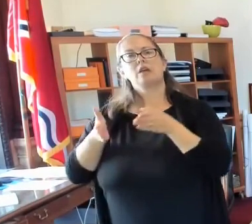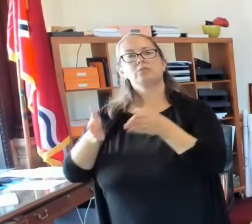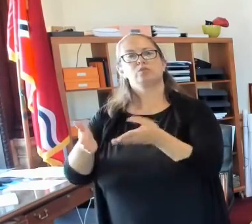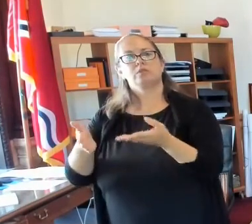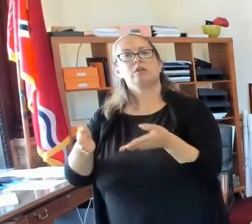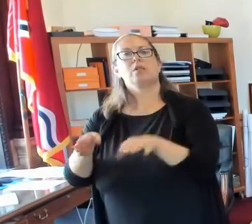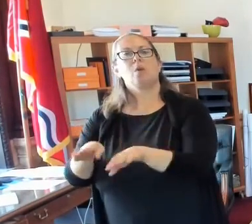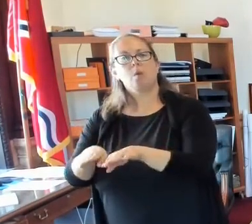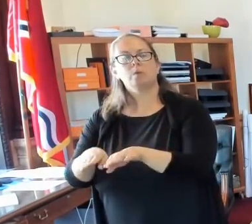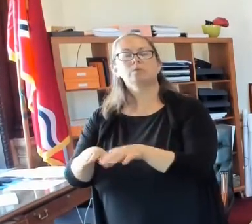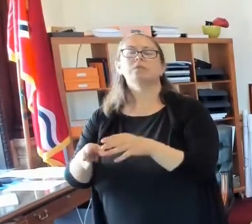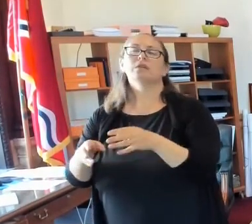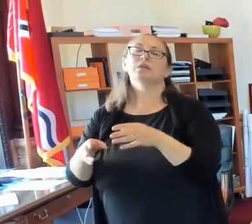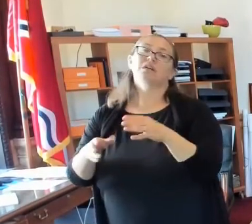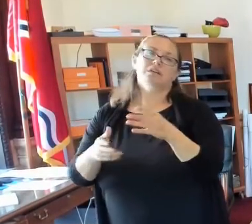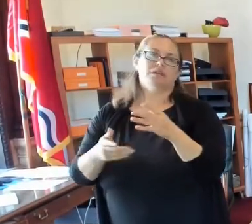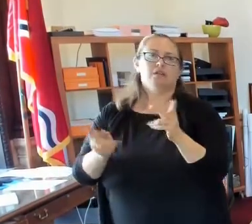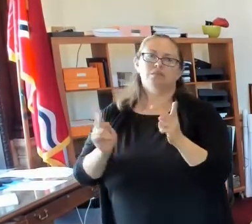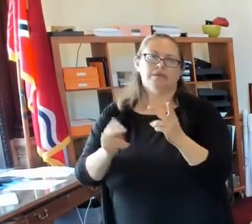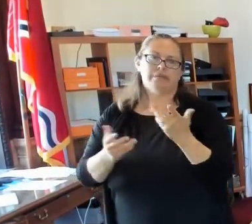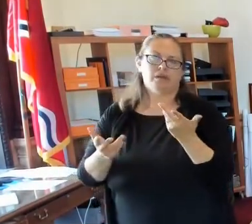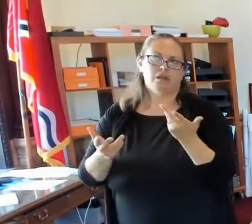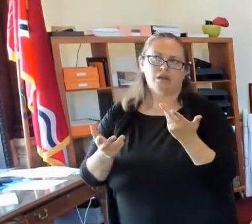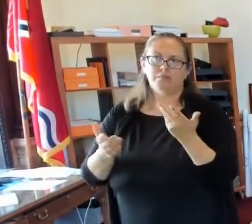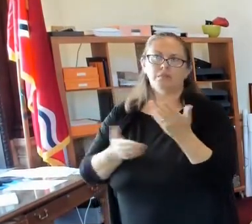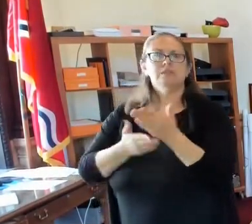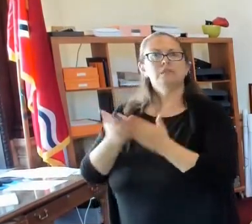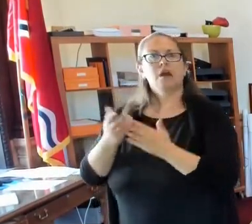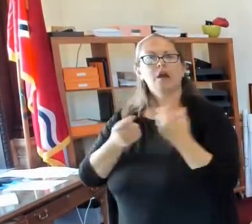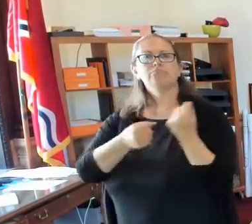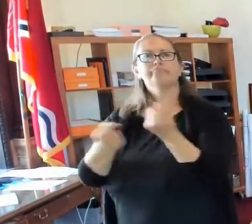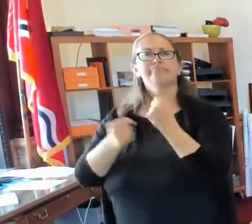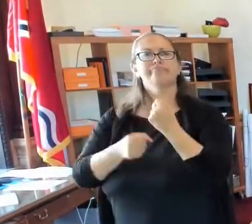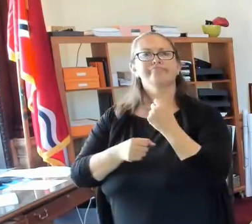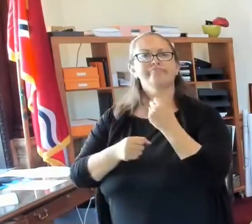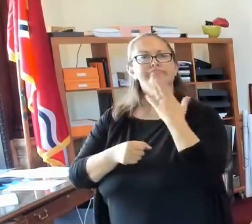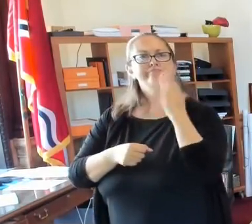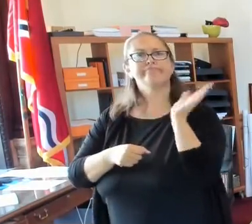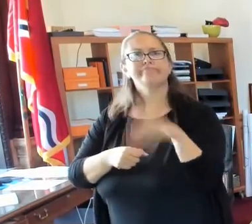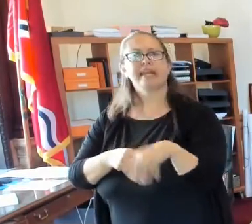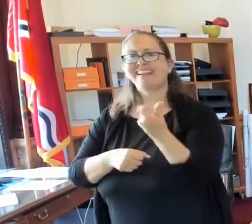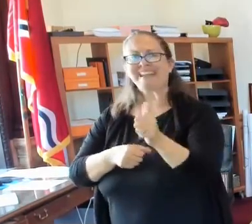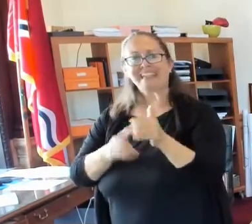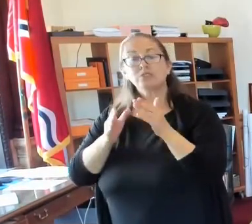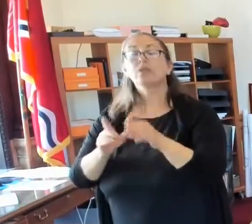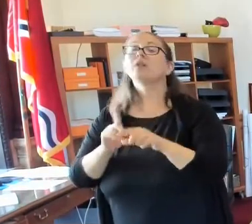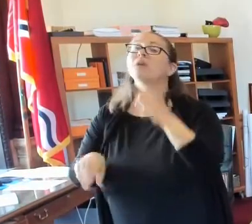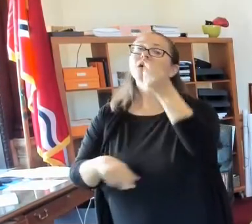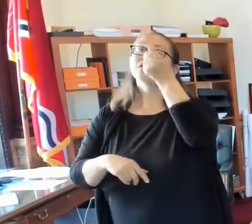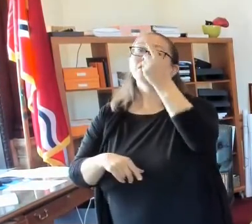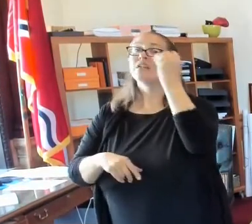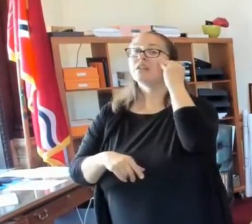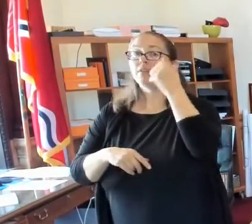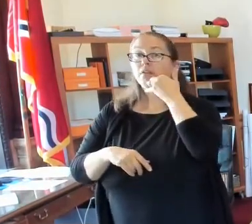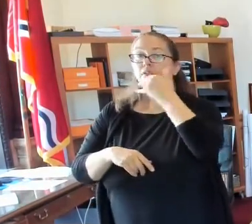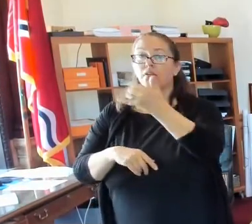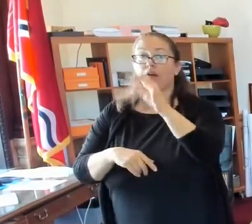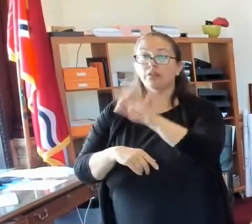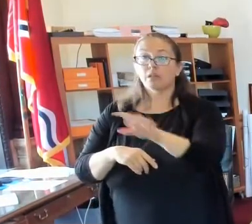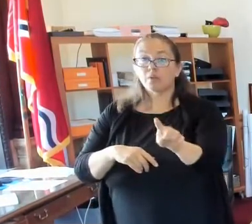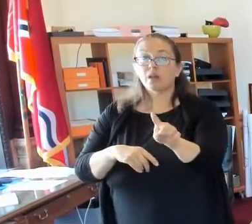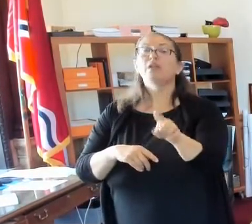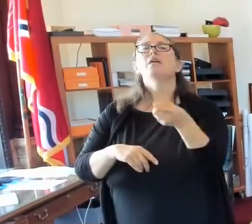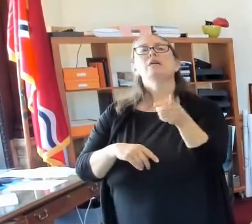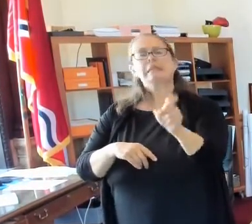there's reckless driving, you know, on any street. If you're gonna call in to 911, you know, have